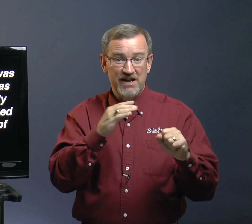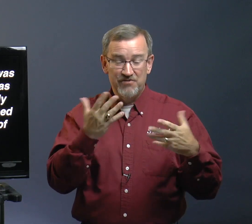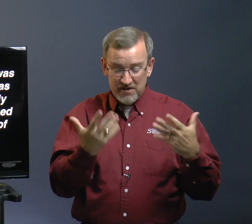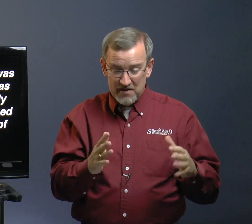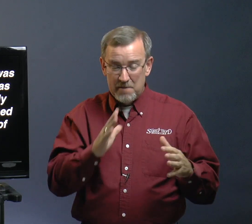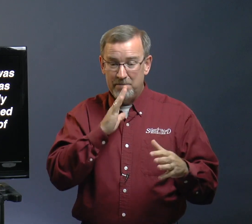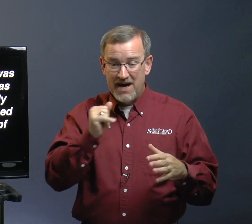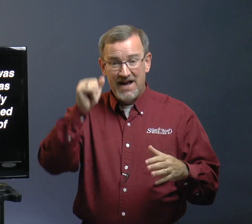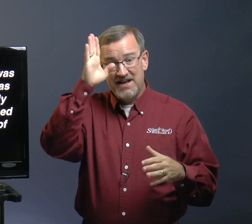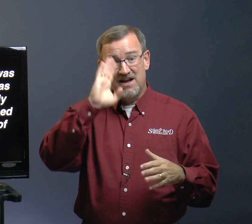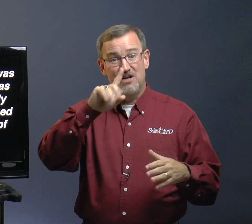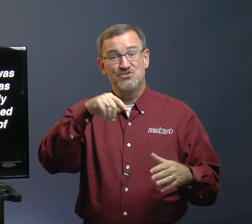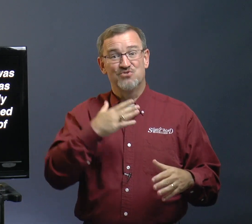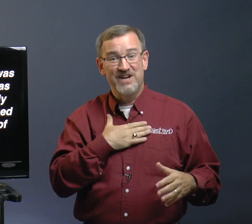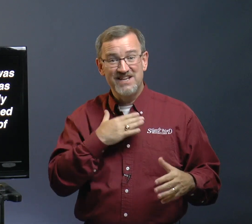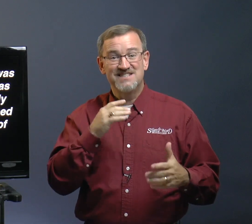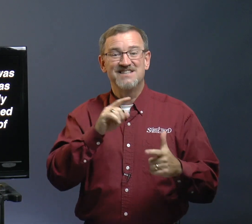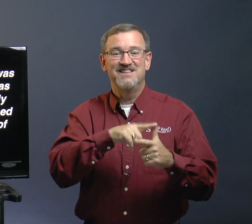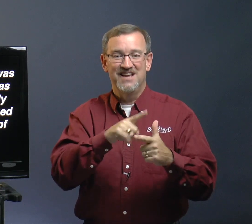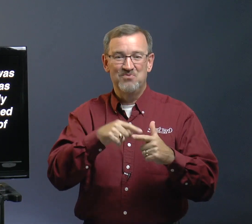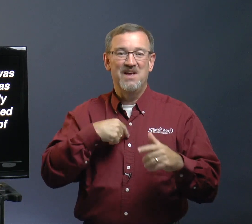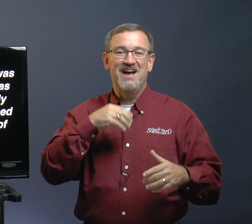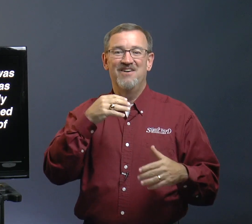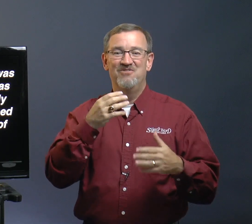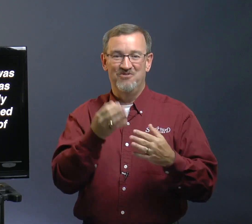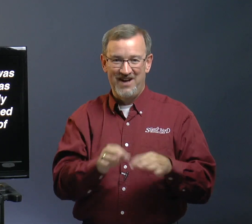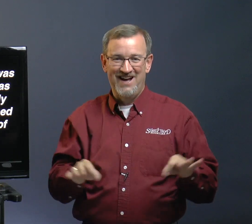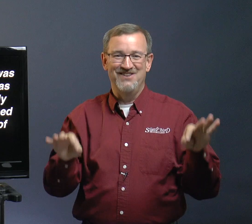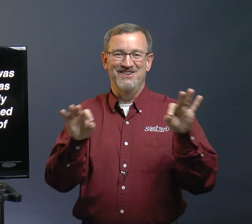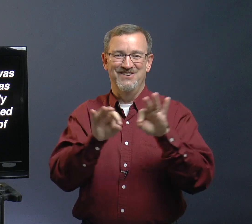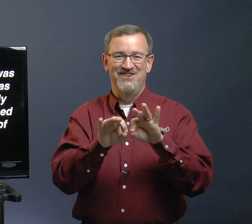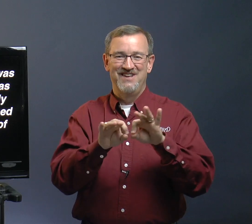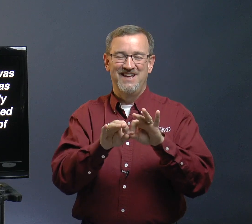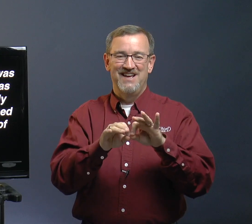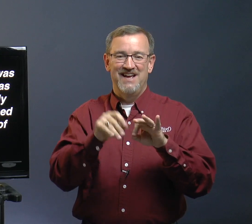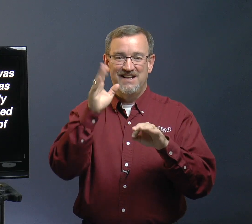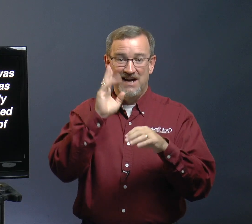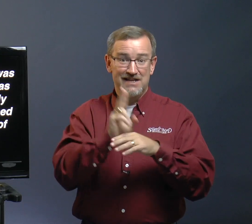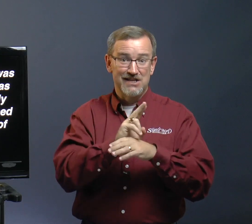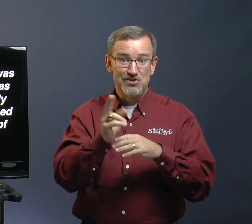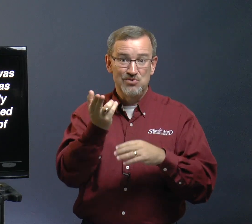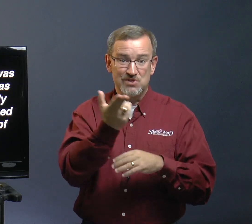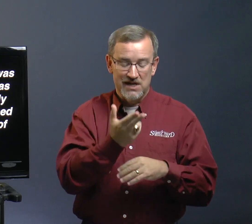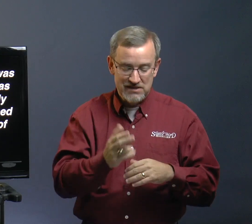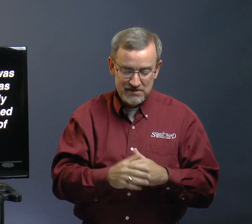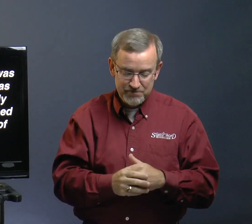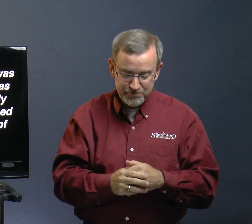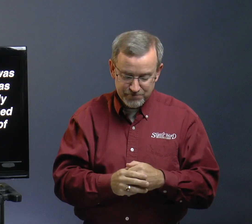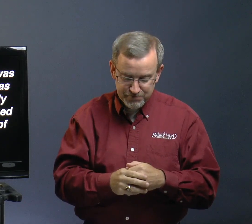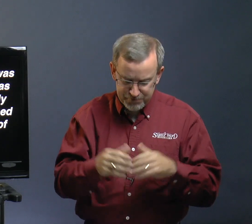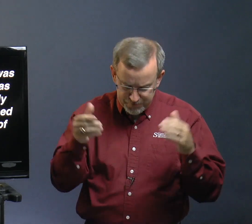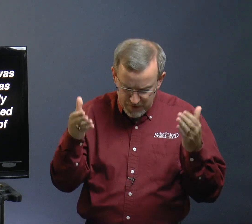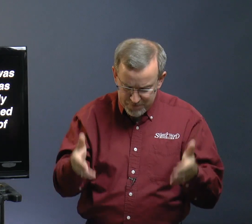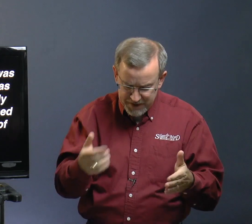saved by God's grace, then we have value and God can use us. But